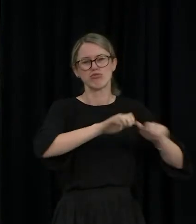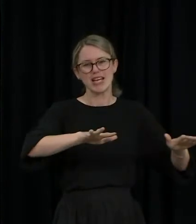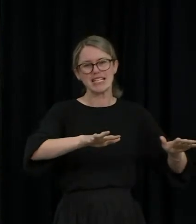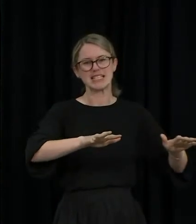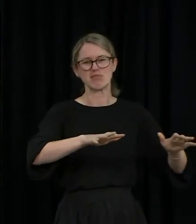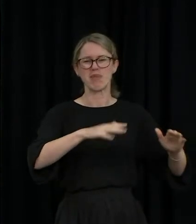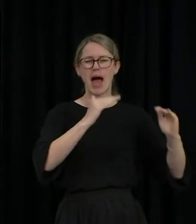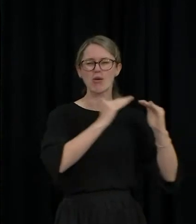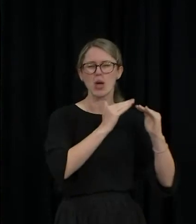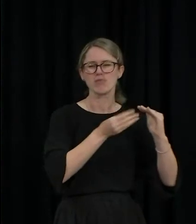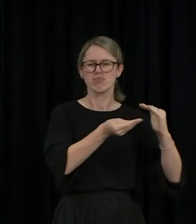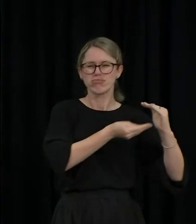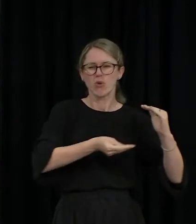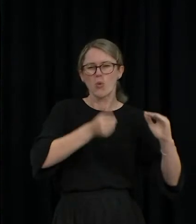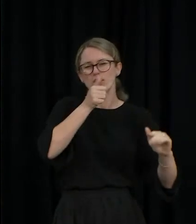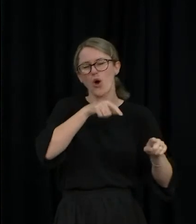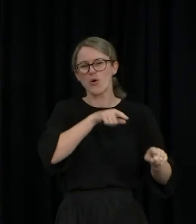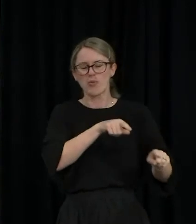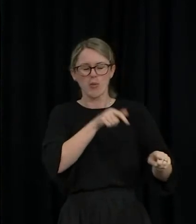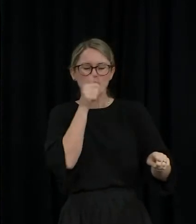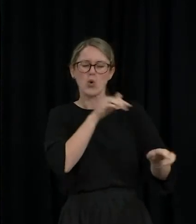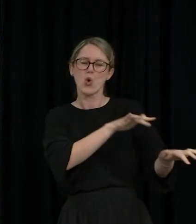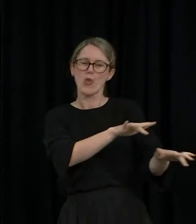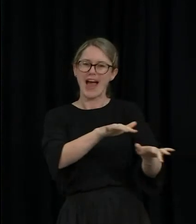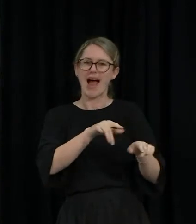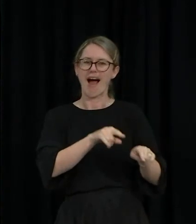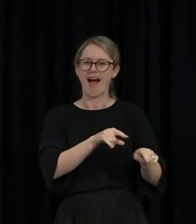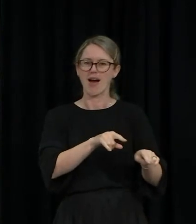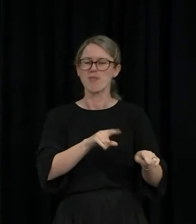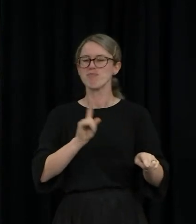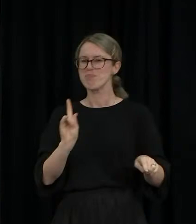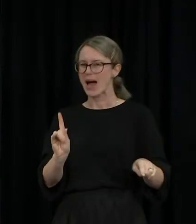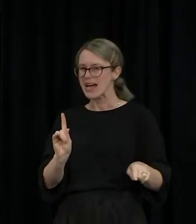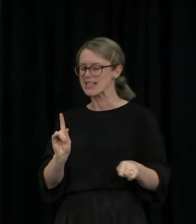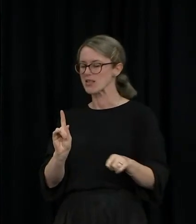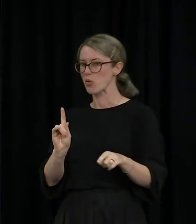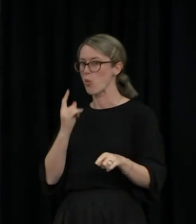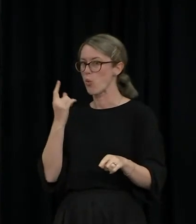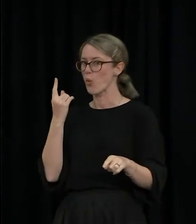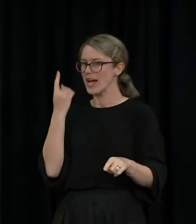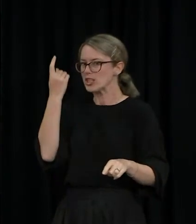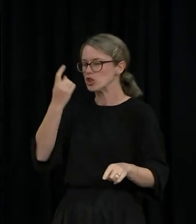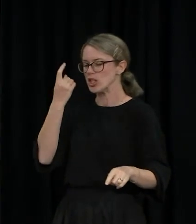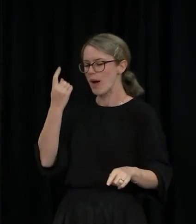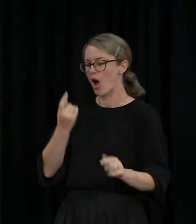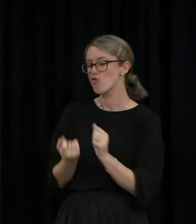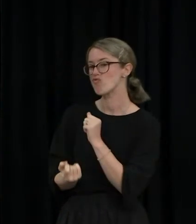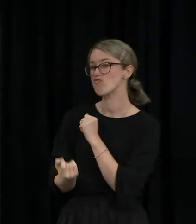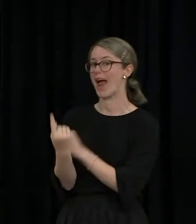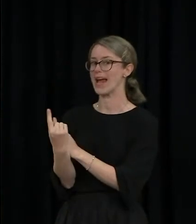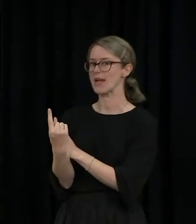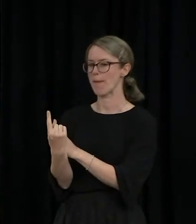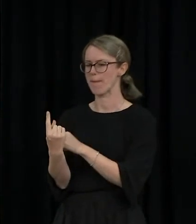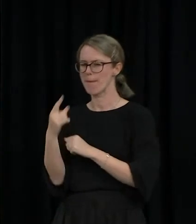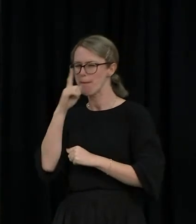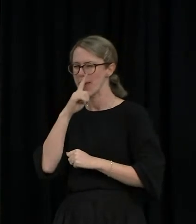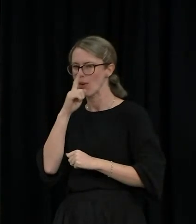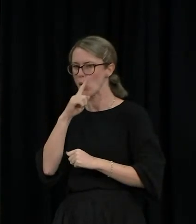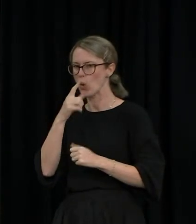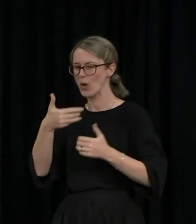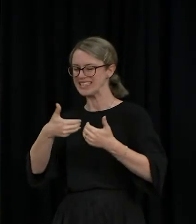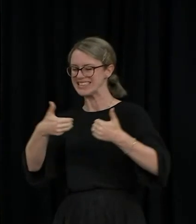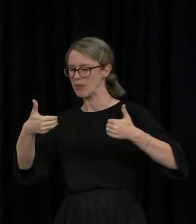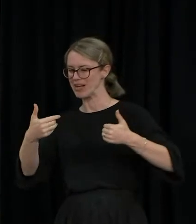is at the moment, and it's consistent in the last couple of days. What we want to know, though, is are there people who aren't